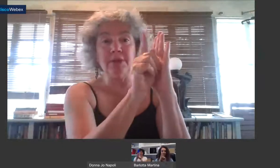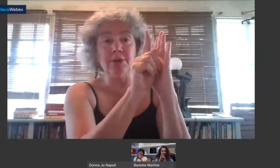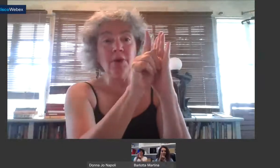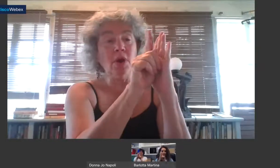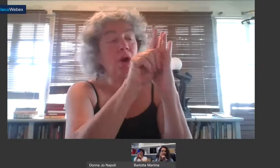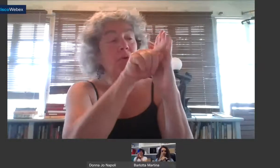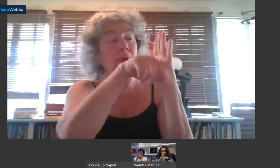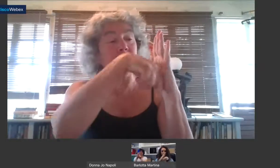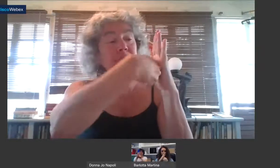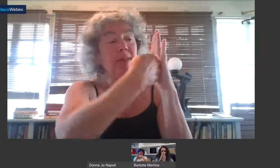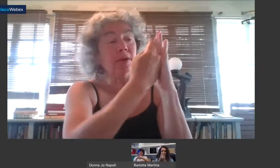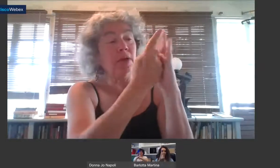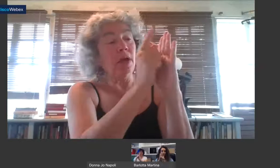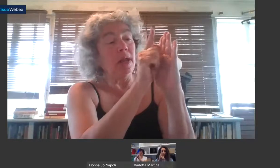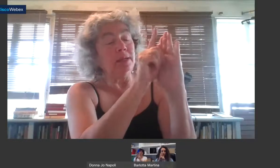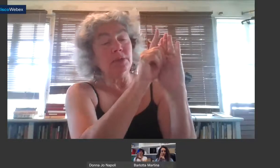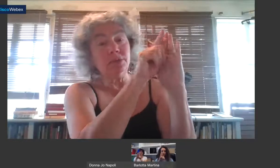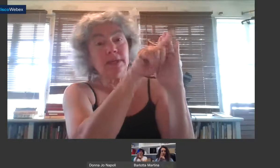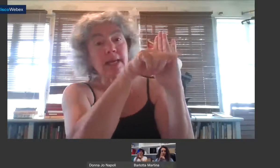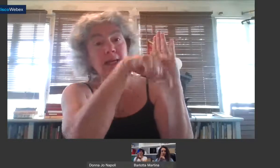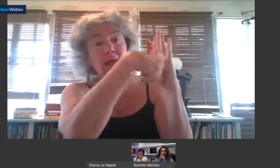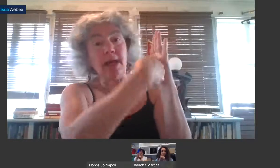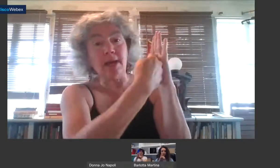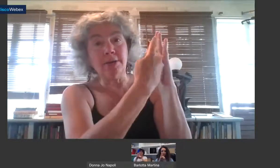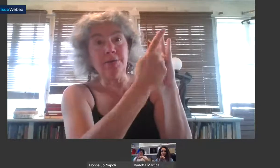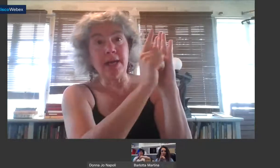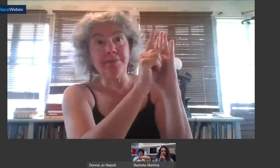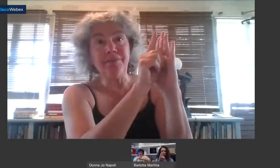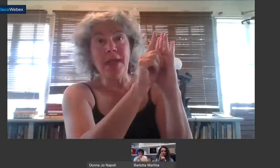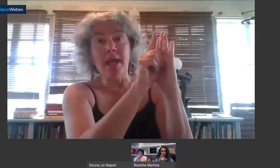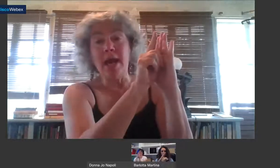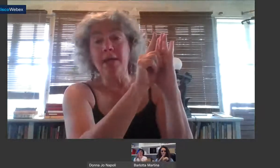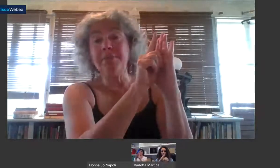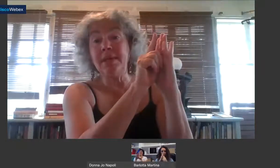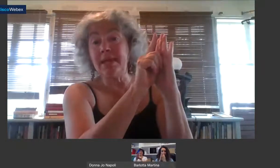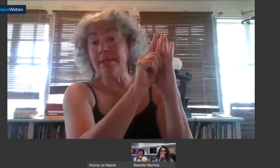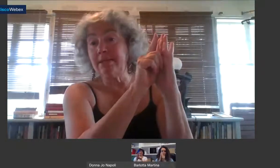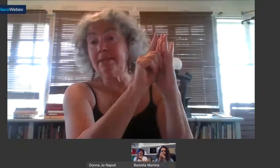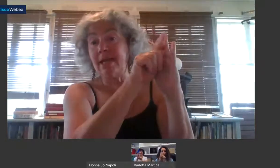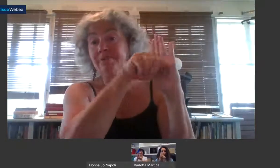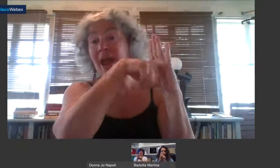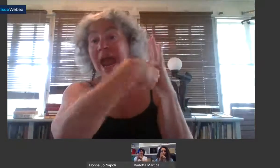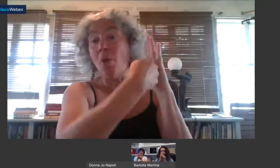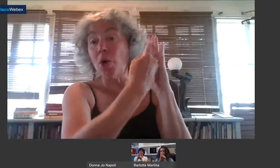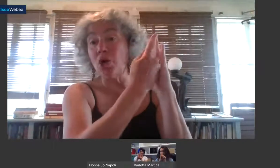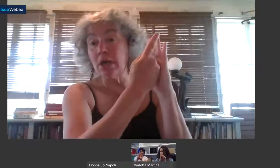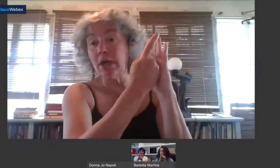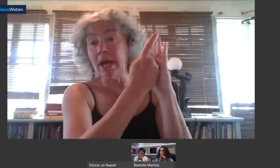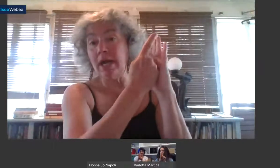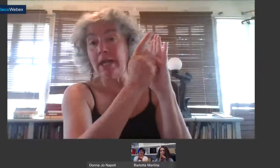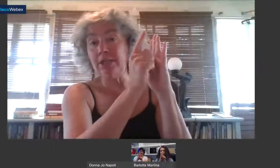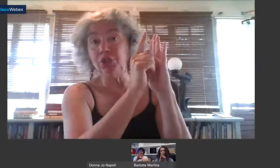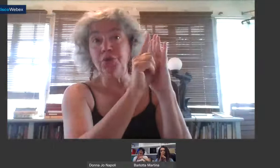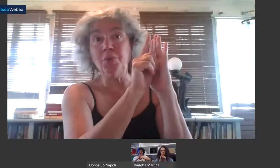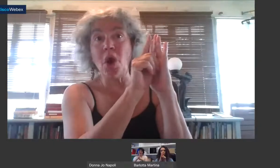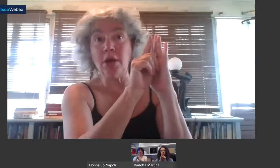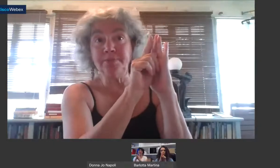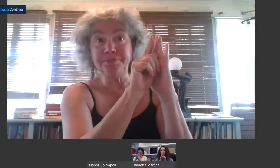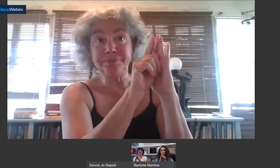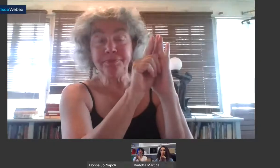finger around there. It looks sort of like a clock, right? And that's a sign for hour, H-O-U-R.